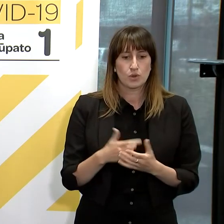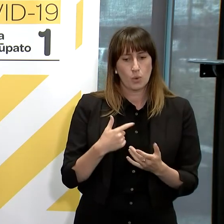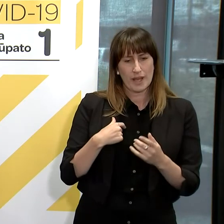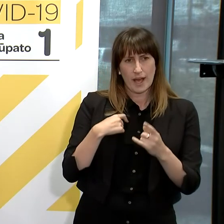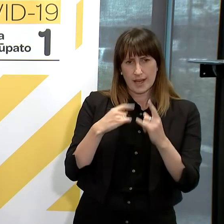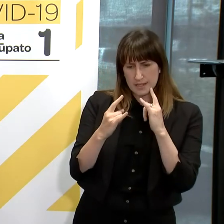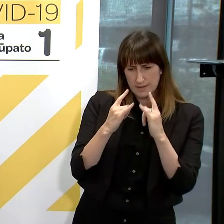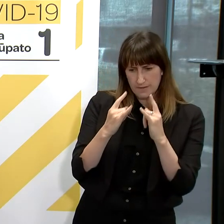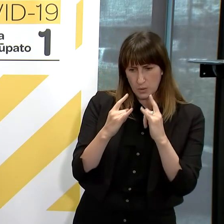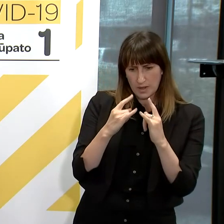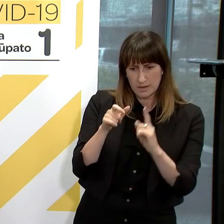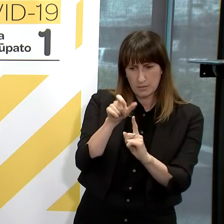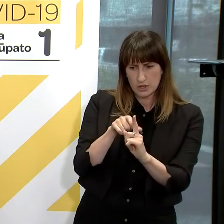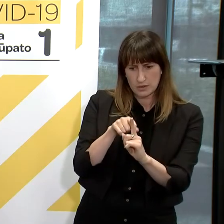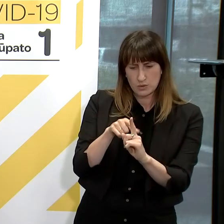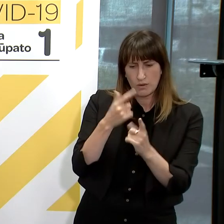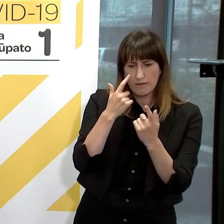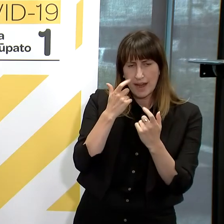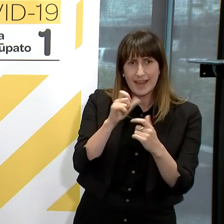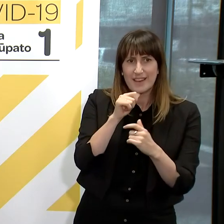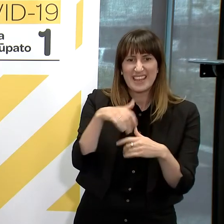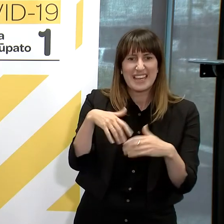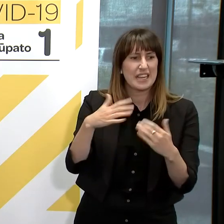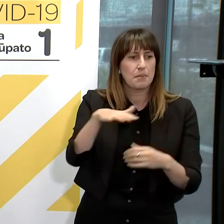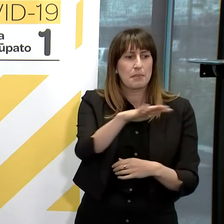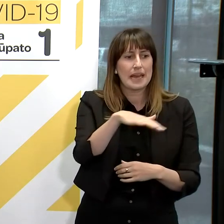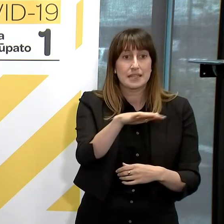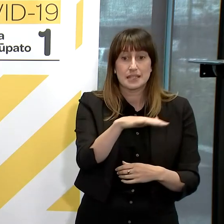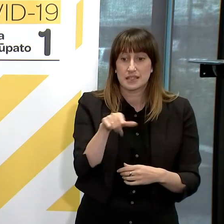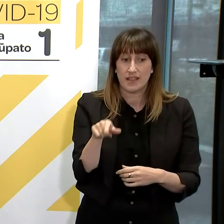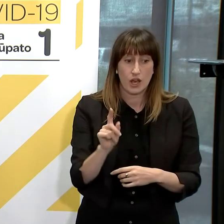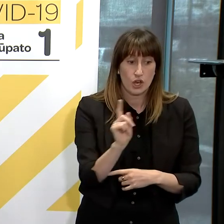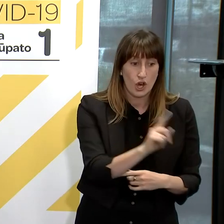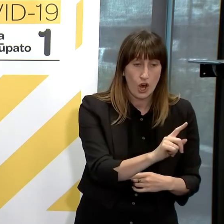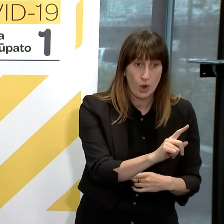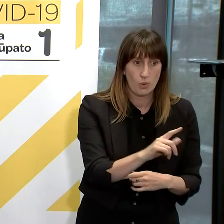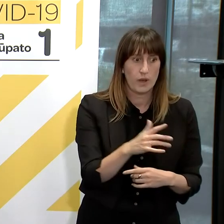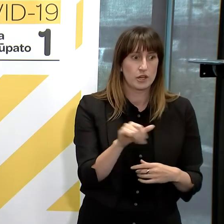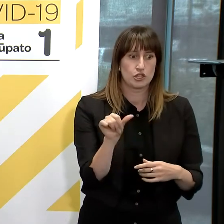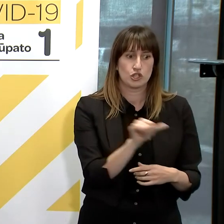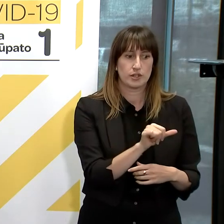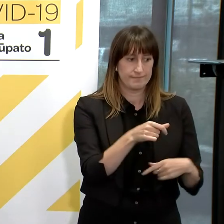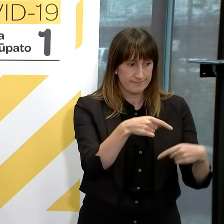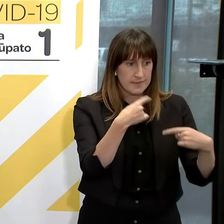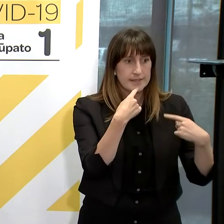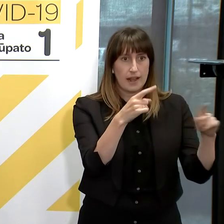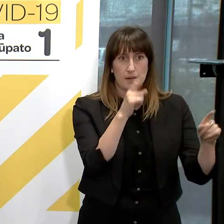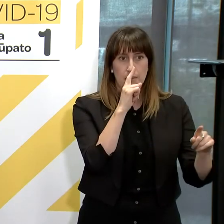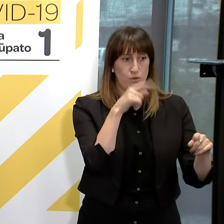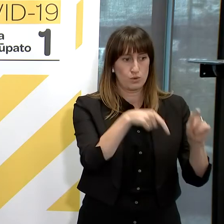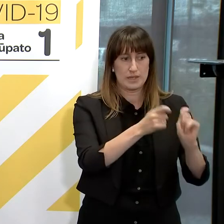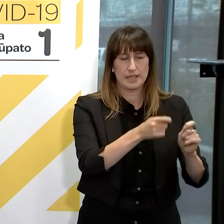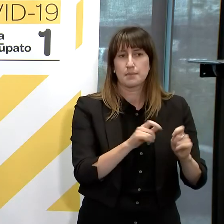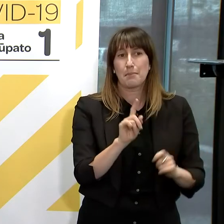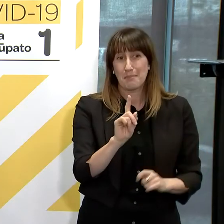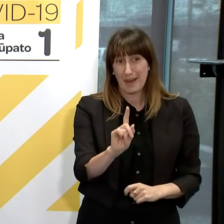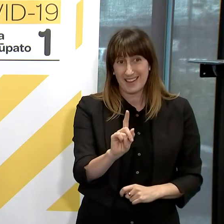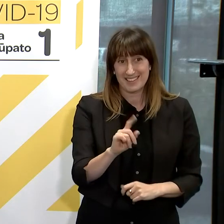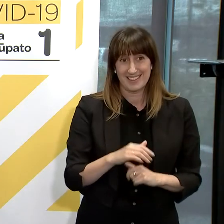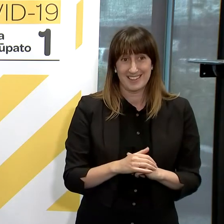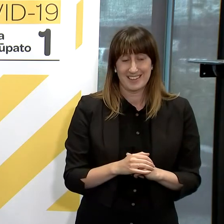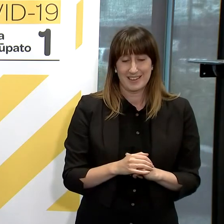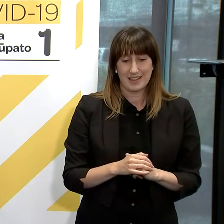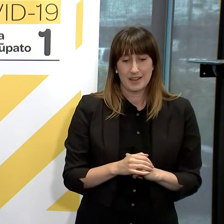will help us determine if there are any locations of interest. But to reiterate a point I made earlier, at this stage